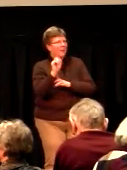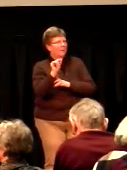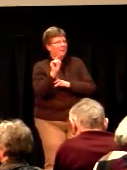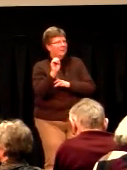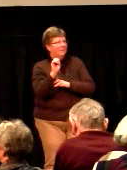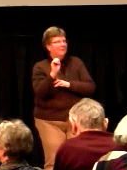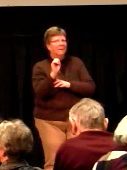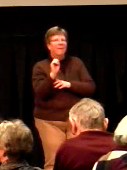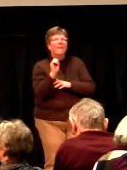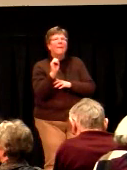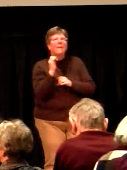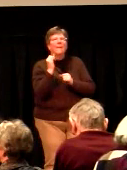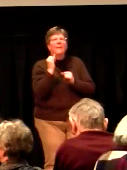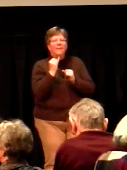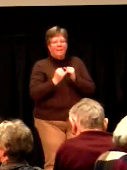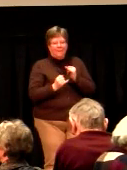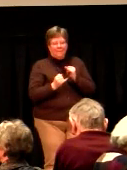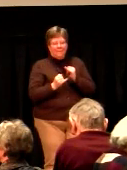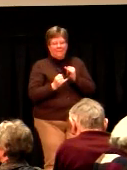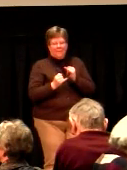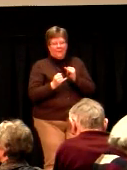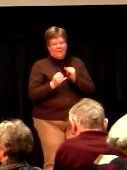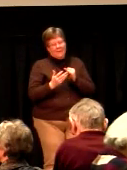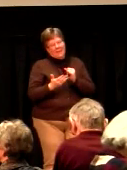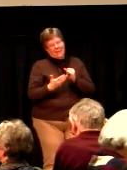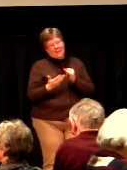The last, probably from